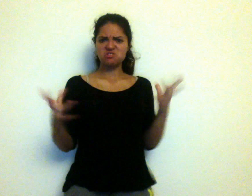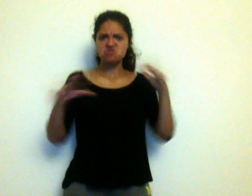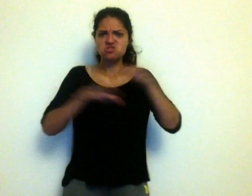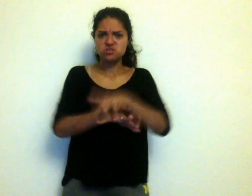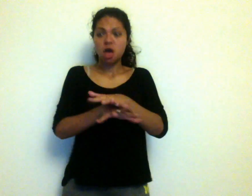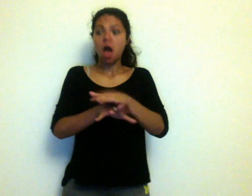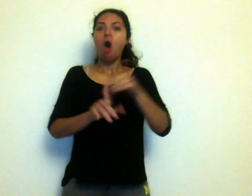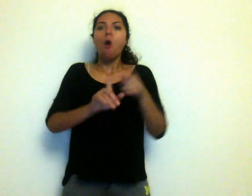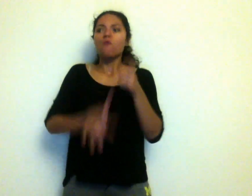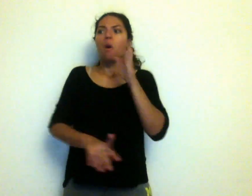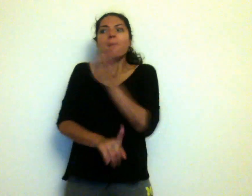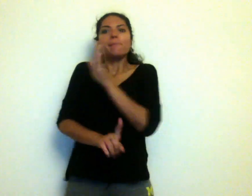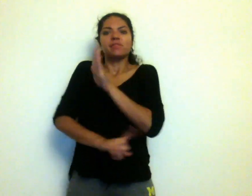their practice today.